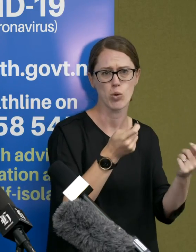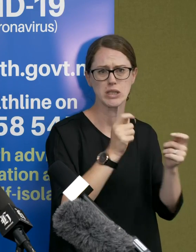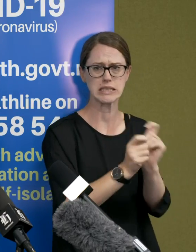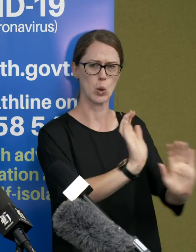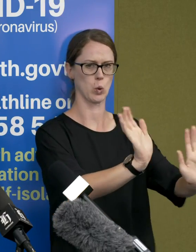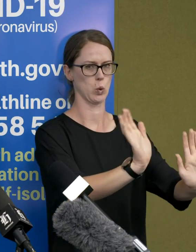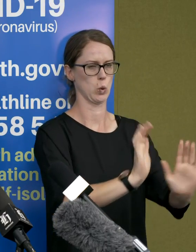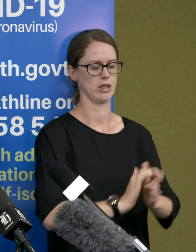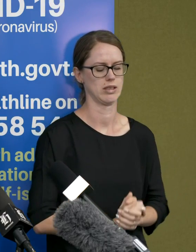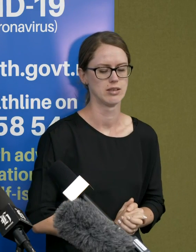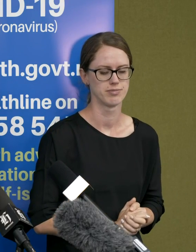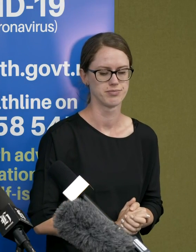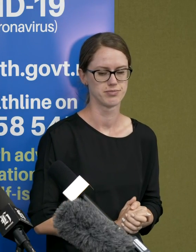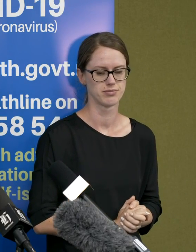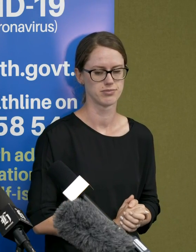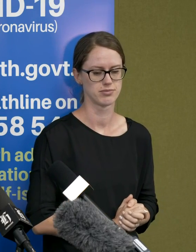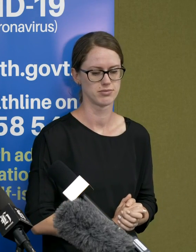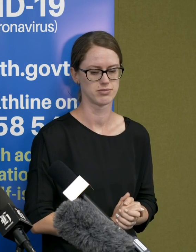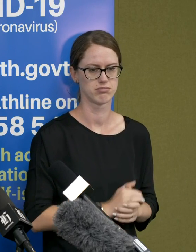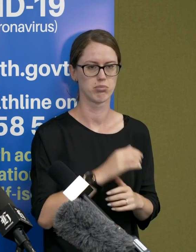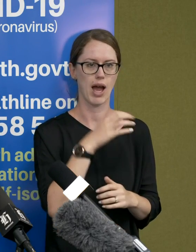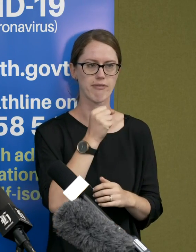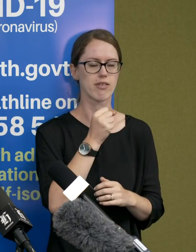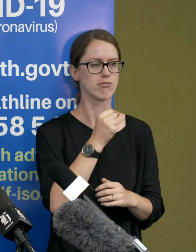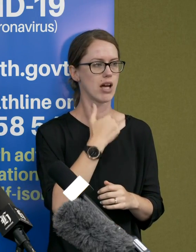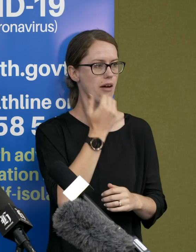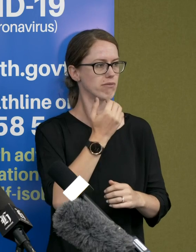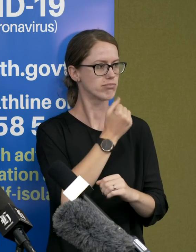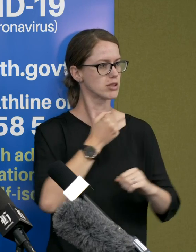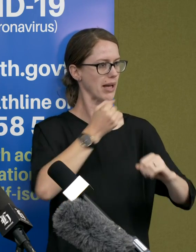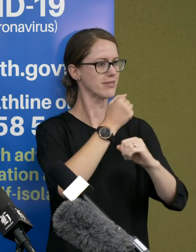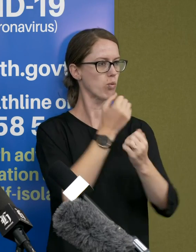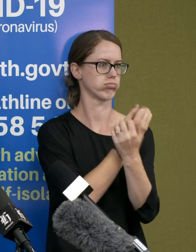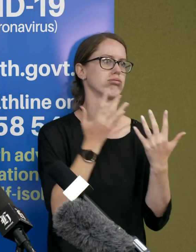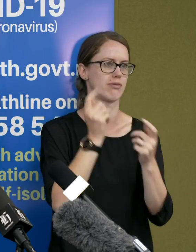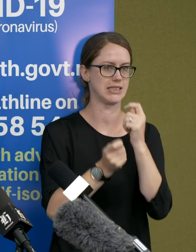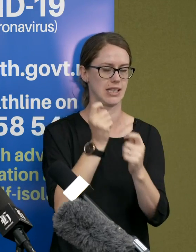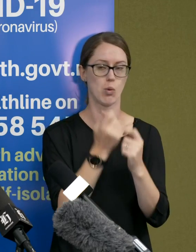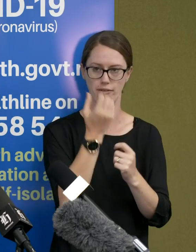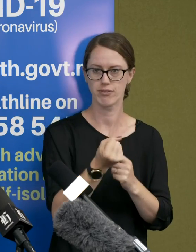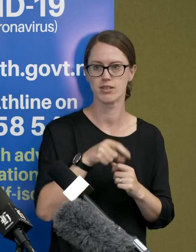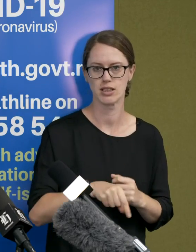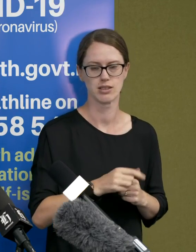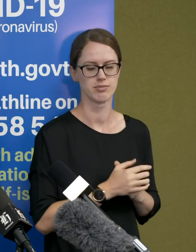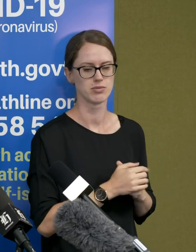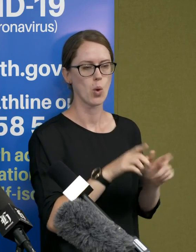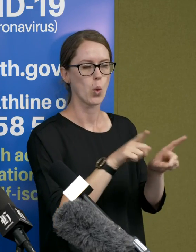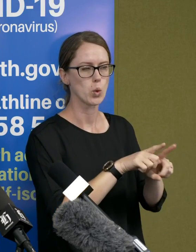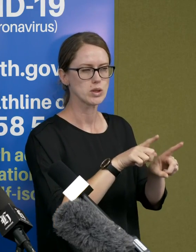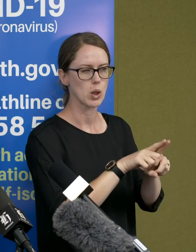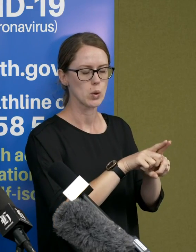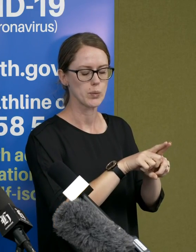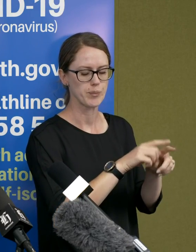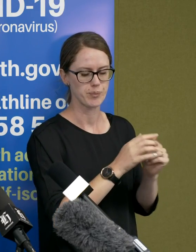itself, nor is there a constraint on capacity, as you've heard the Prime Minister say earlier. However, we also need to